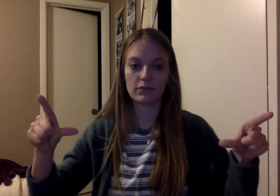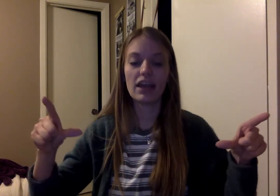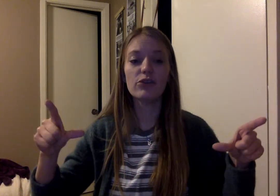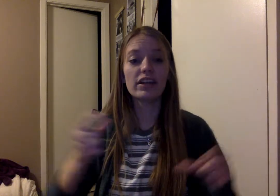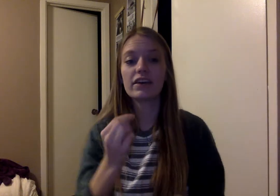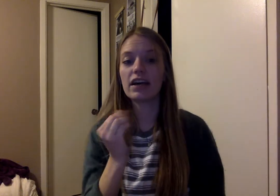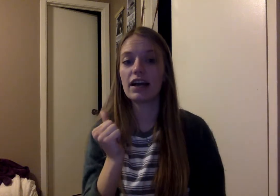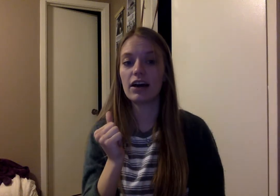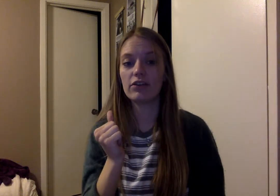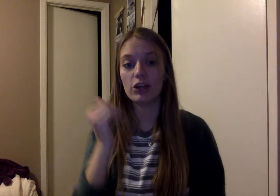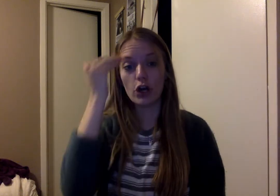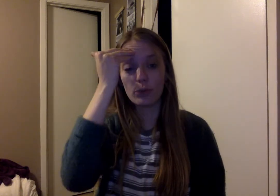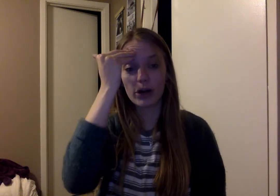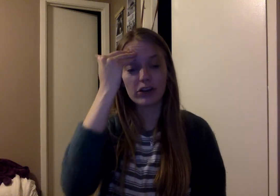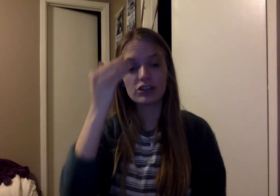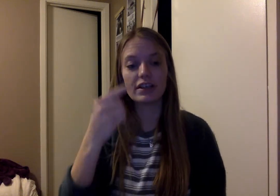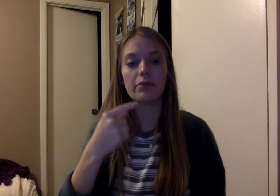And you can even cut out the no part. You can just say,